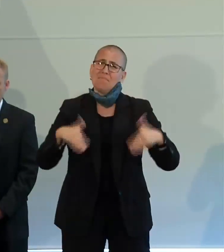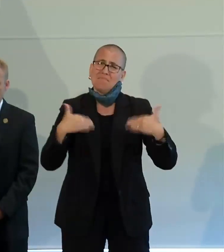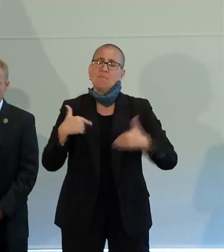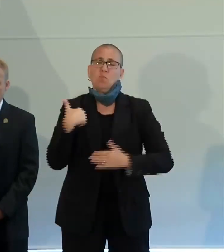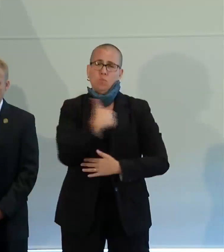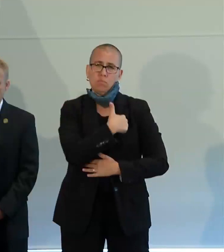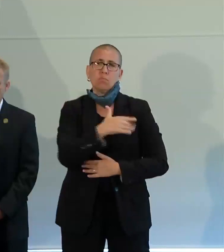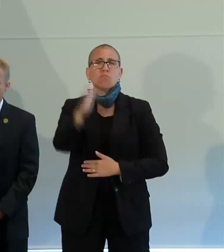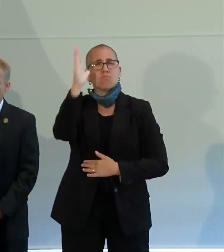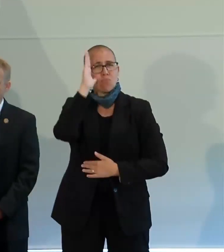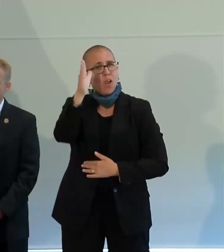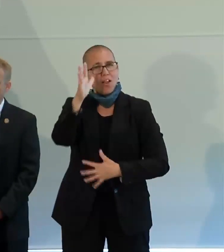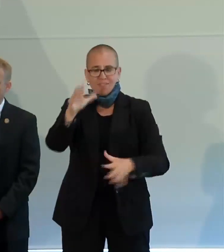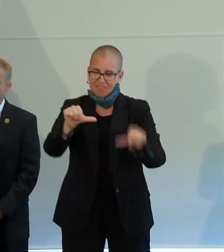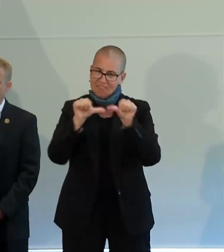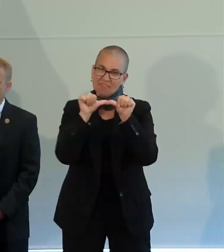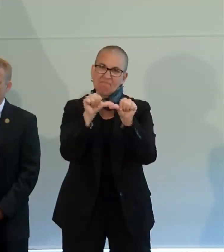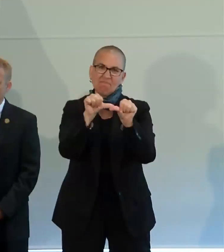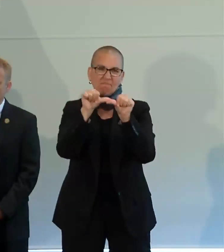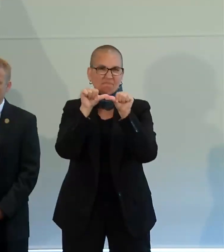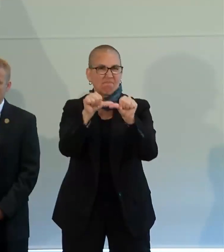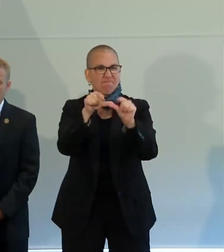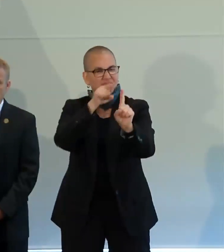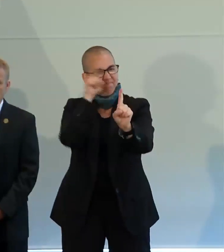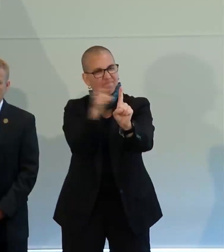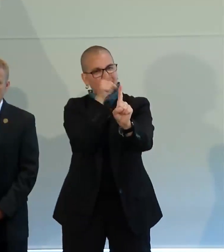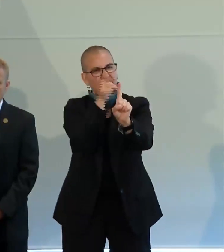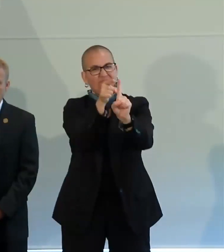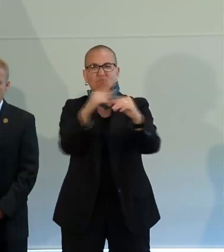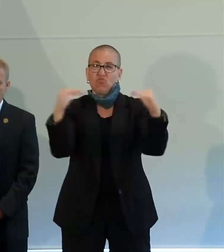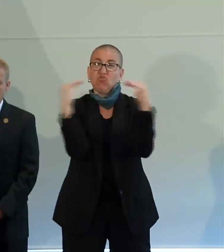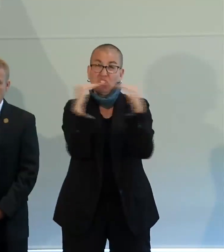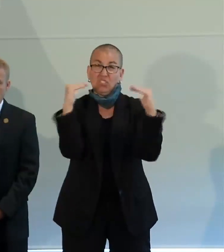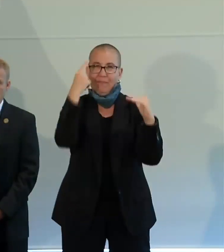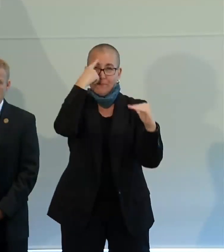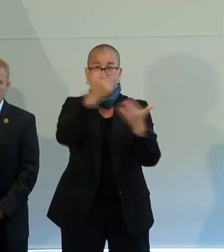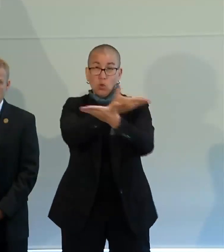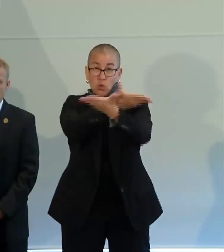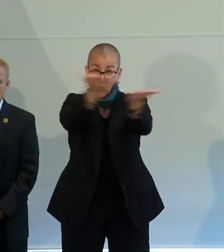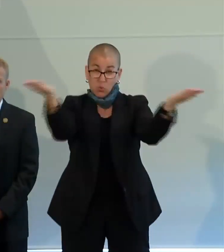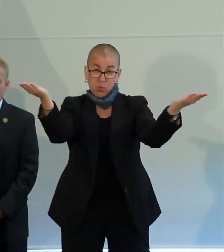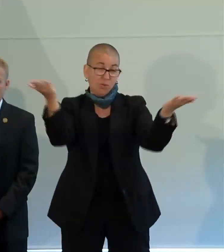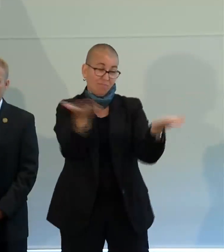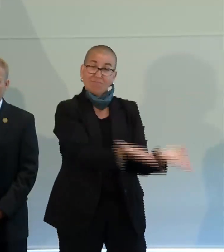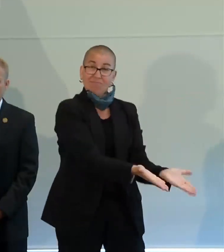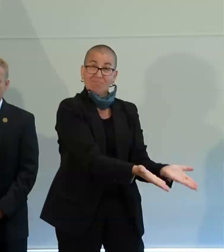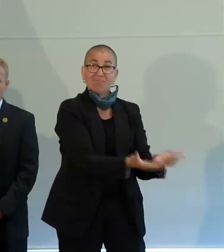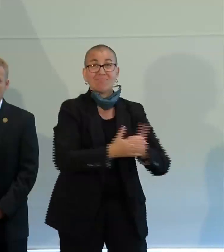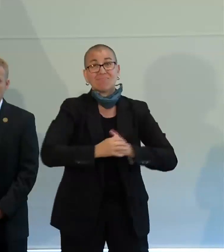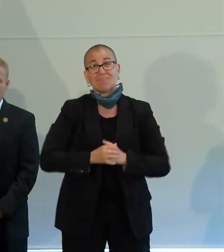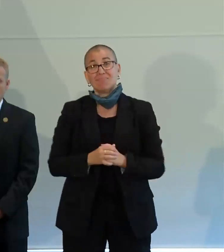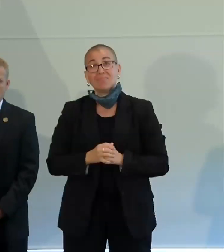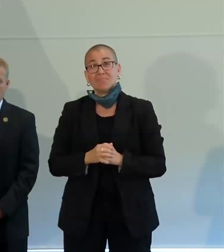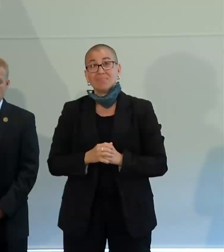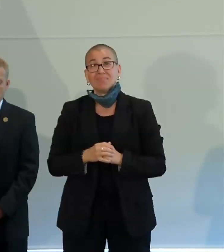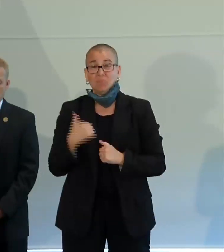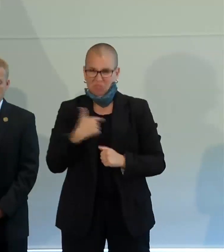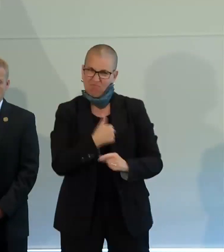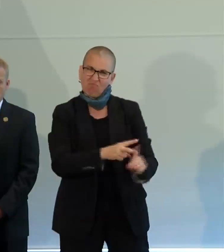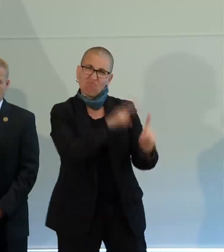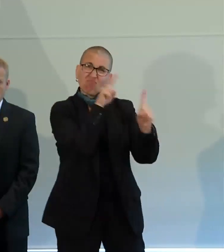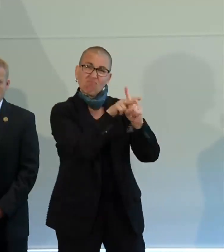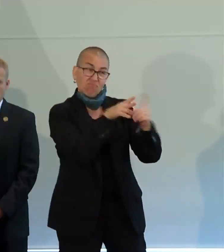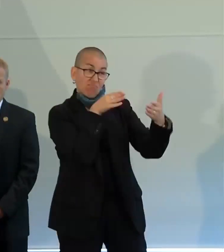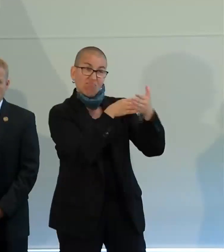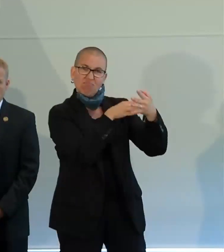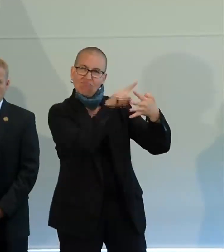you, and we will find it. The very fact that we have filed these charges means that we believe in them. But what I do not believe